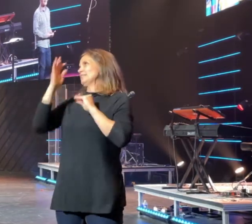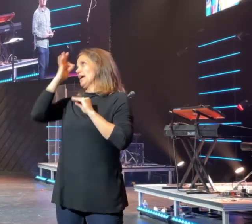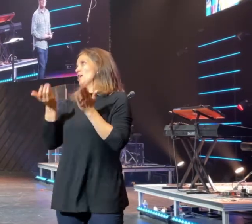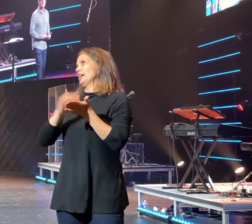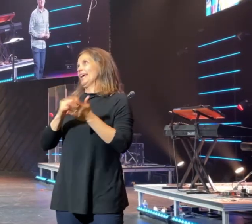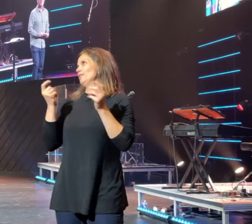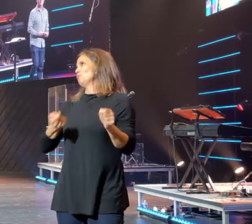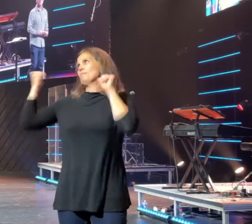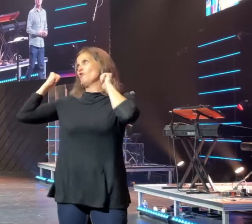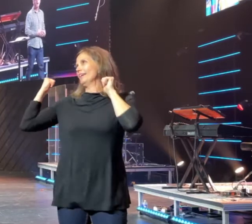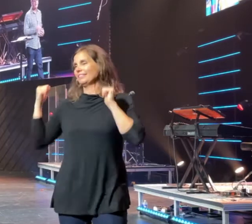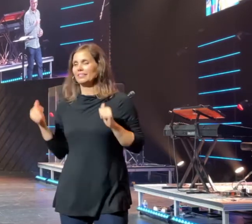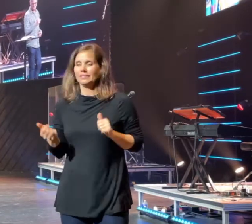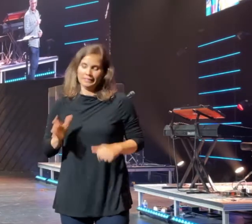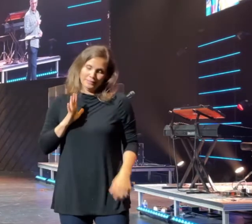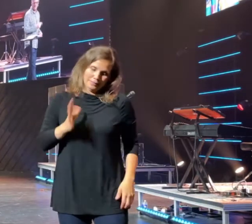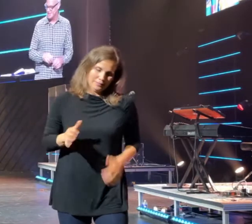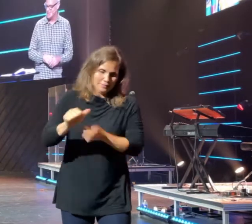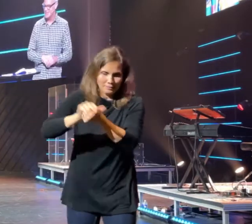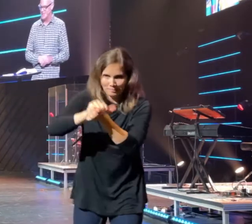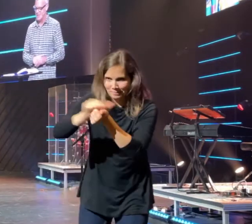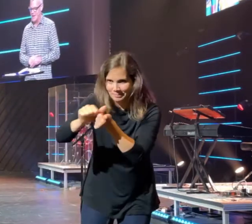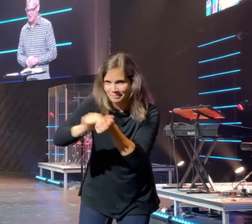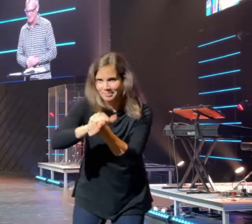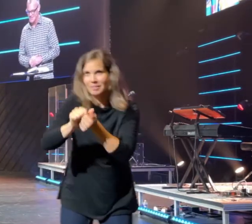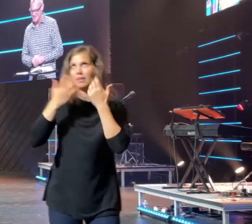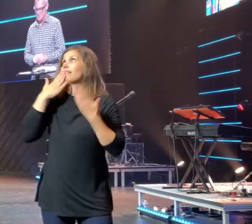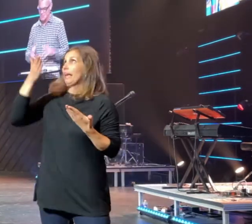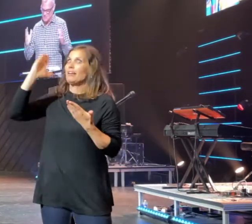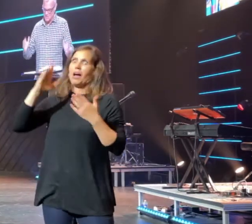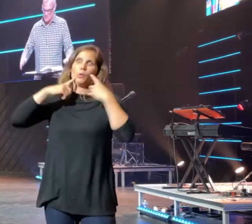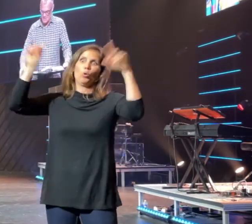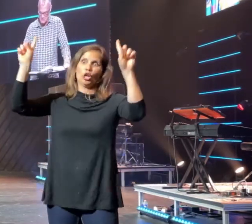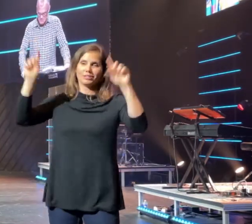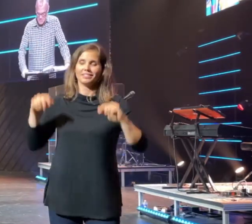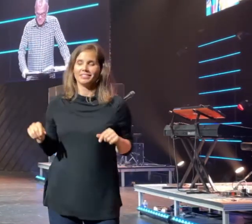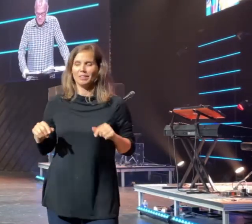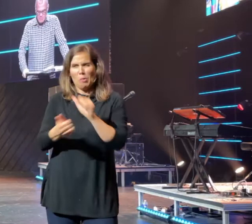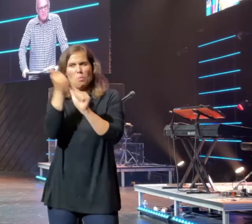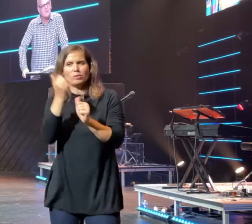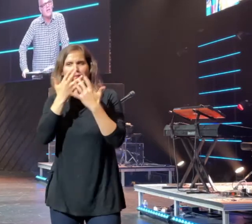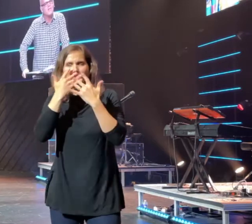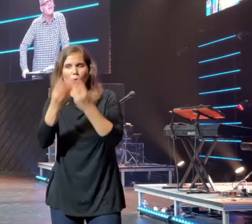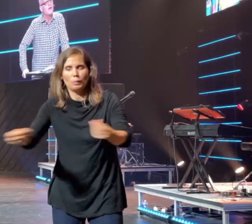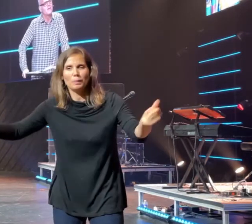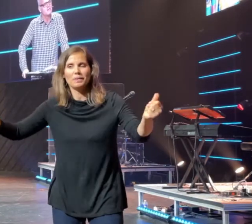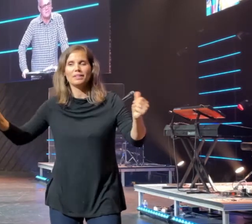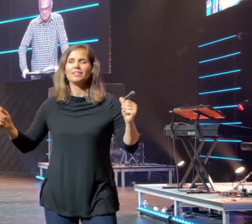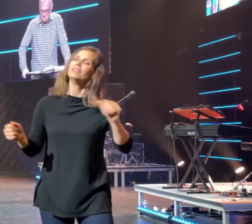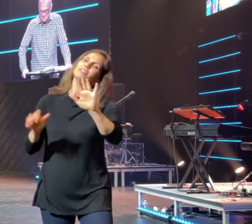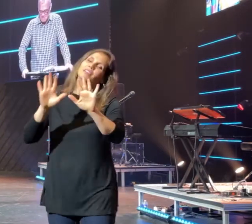head. But, okay, he did, thank God. Mostly, anyway. But if nothing